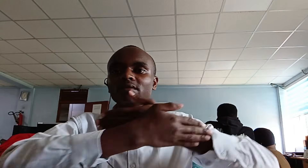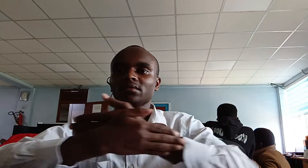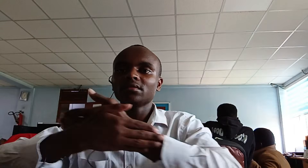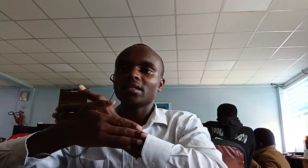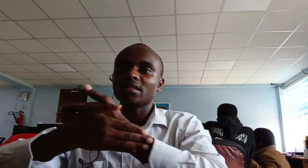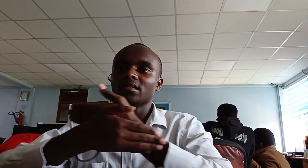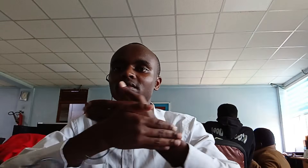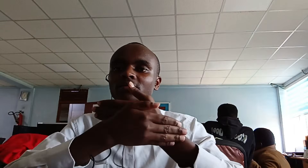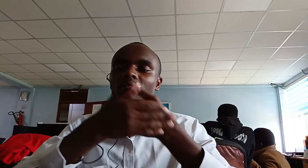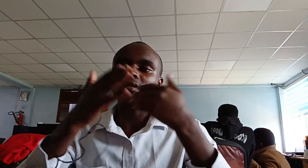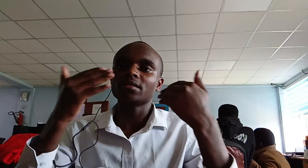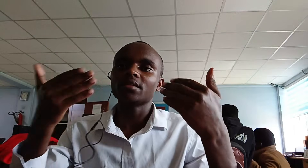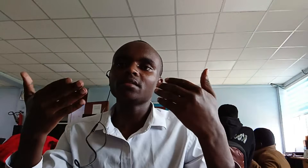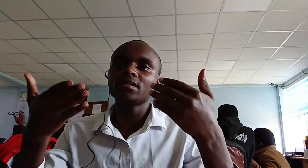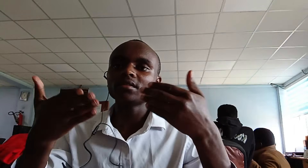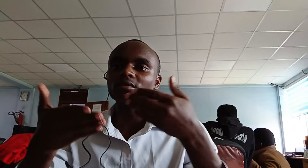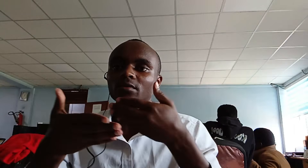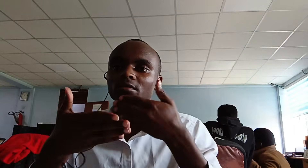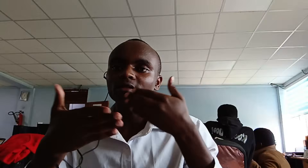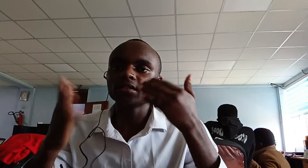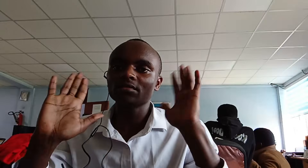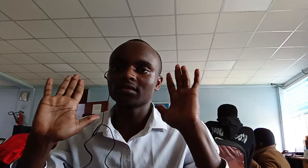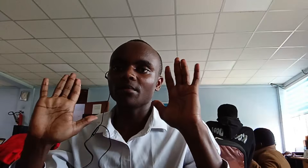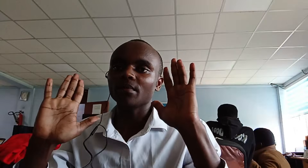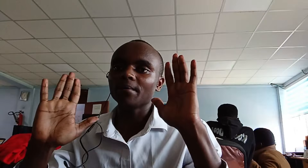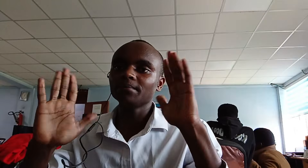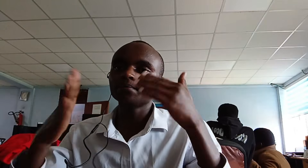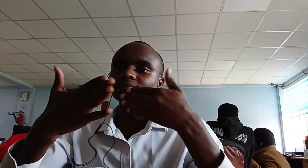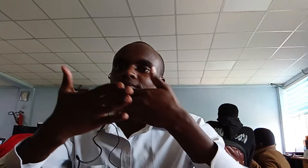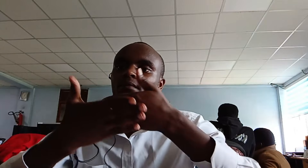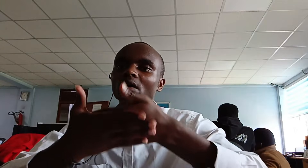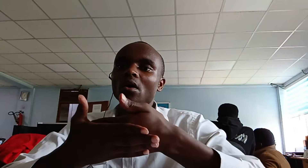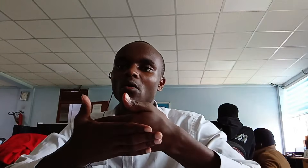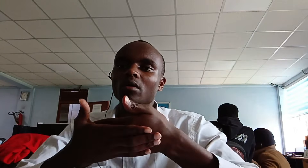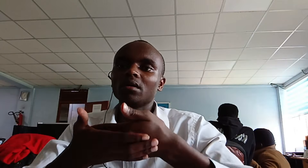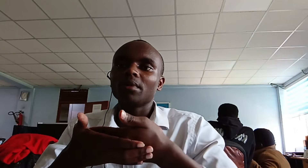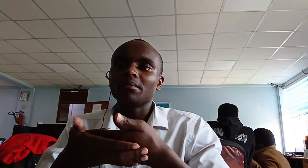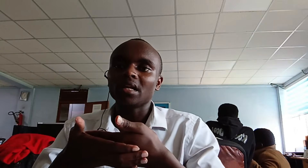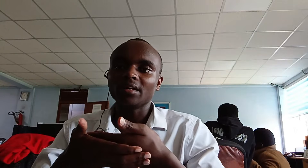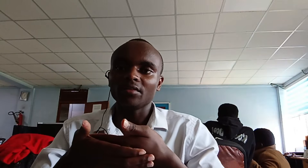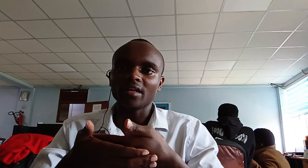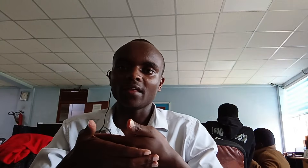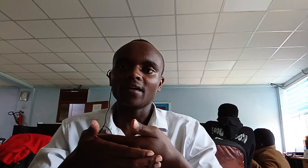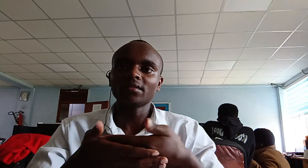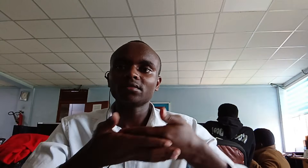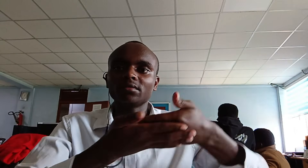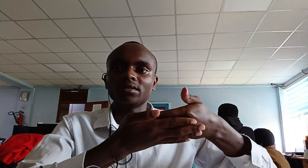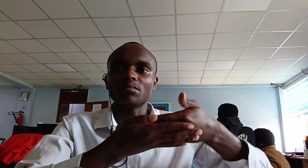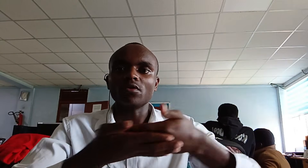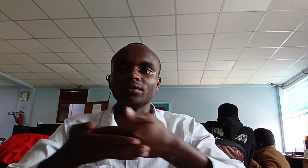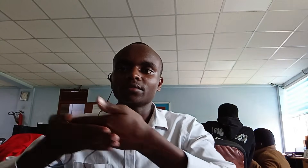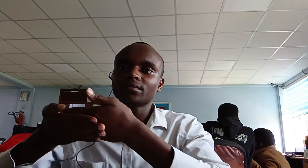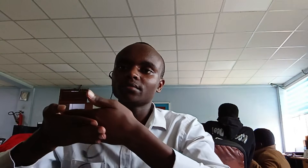like this. But in this case, we will just use the palm. One palm lying on the other, so it's boy.